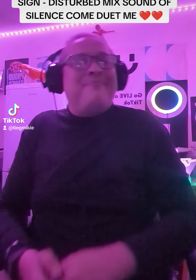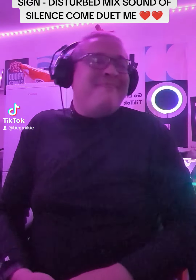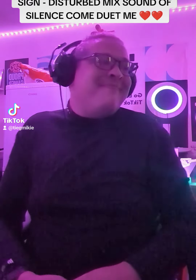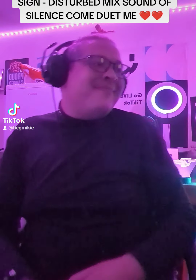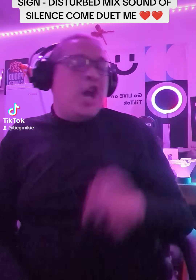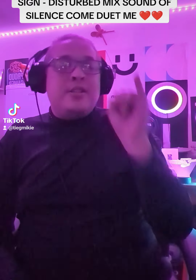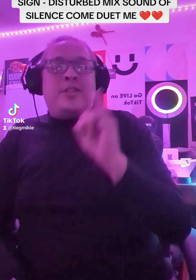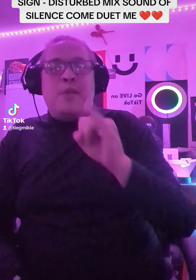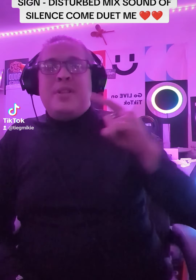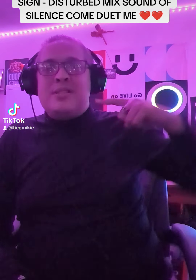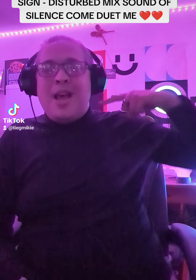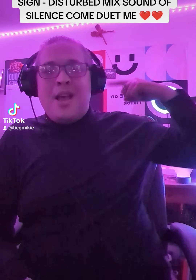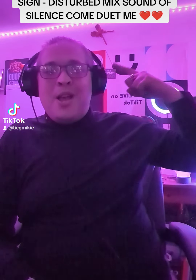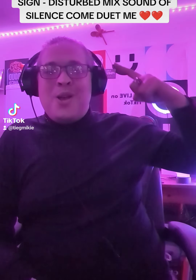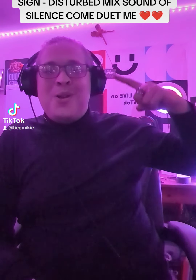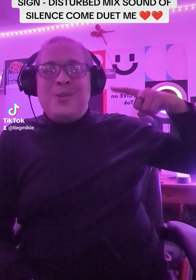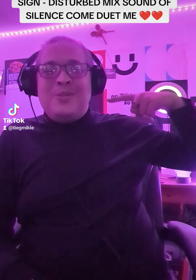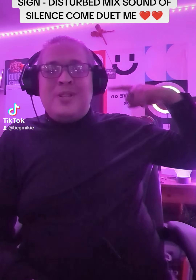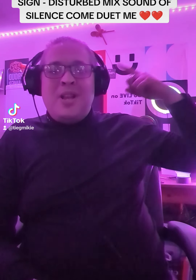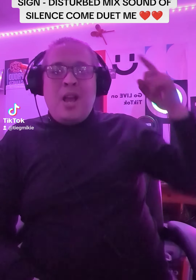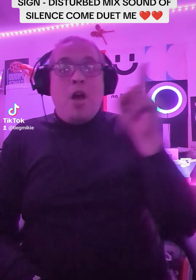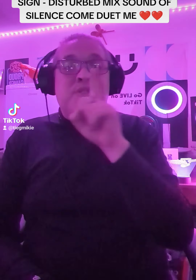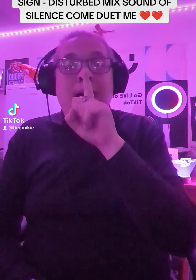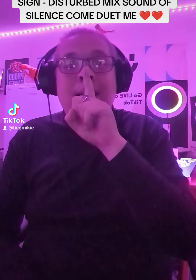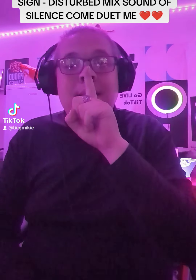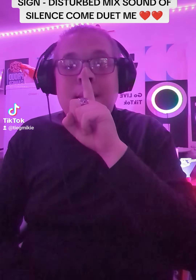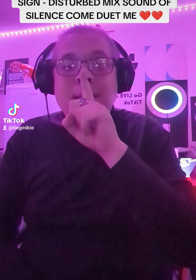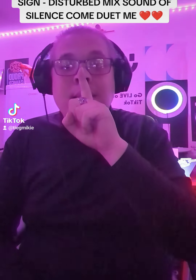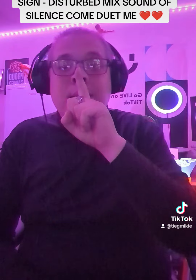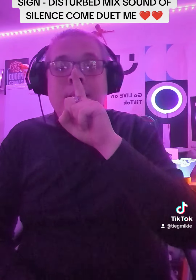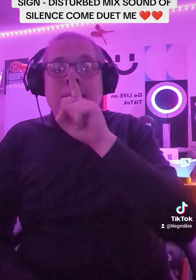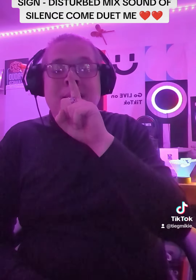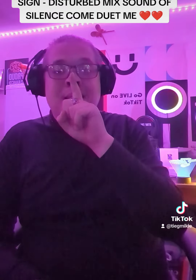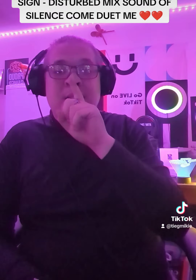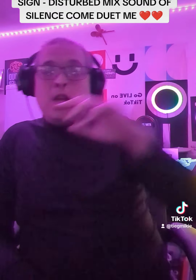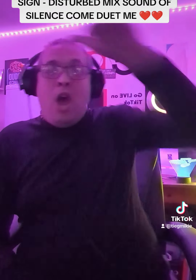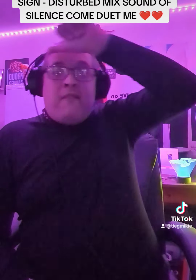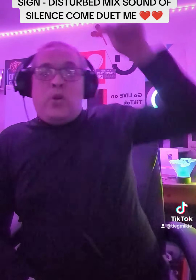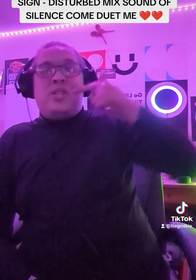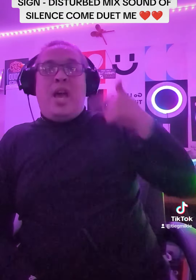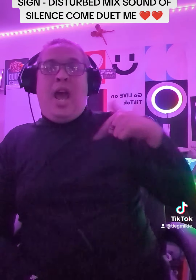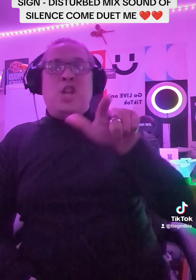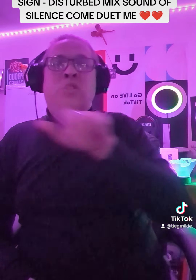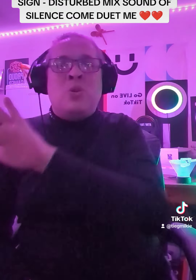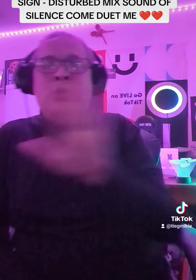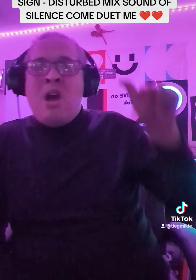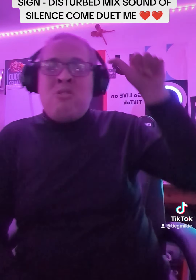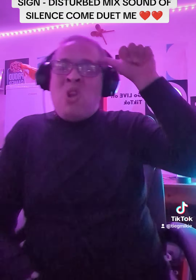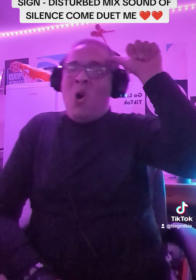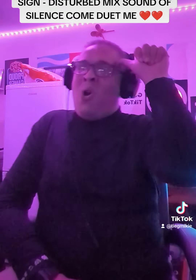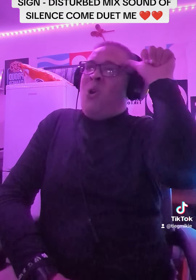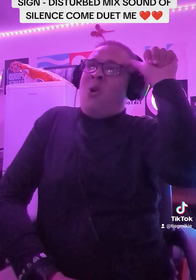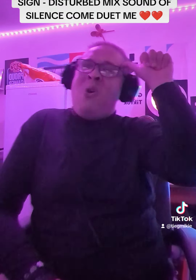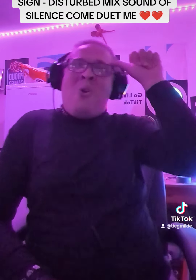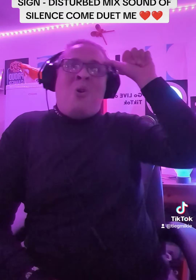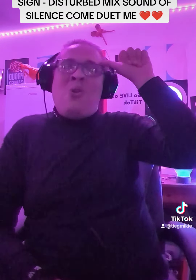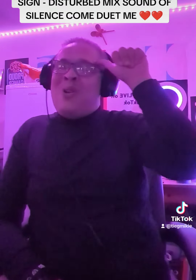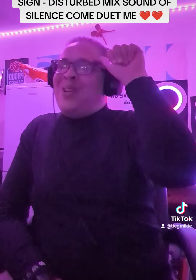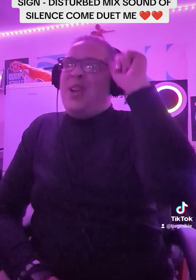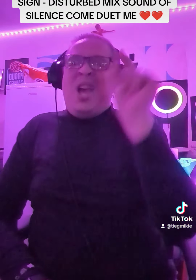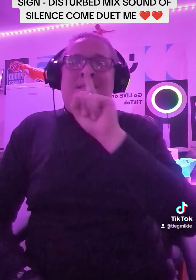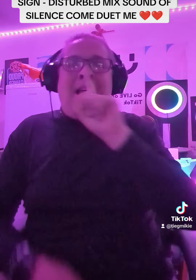Disturb the sound Of silence Fools that I do not know